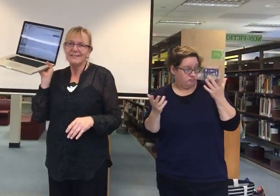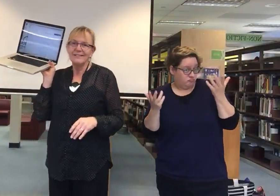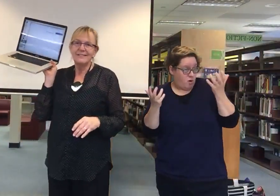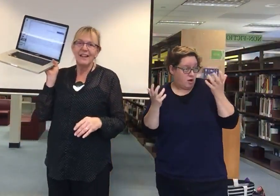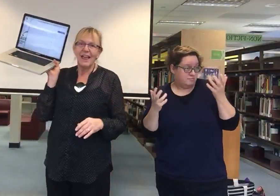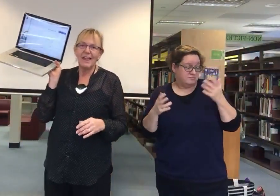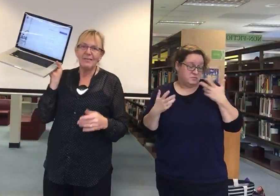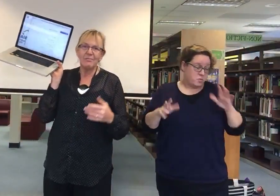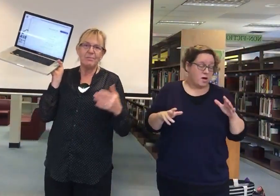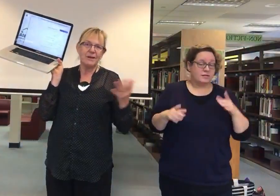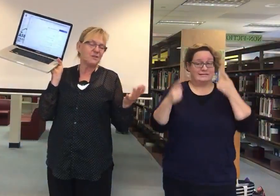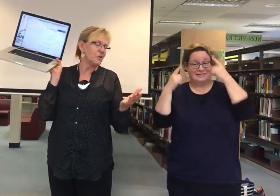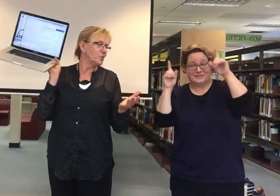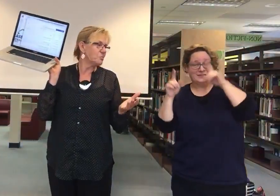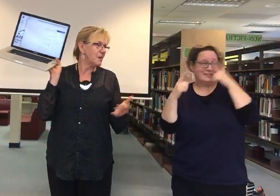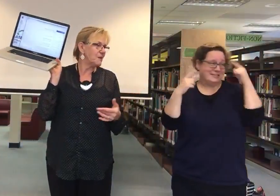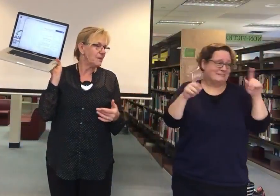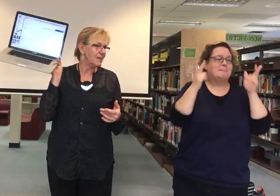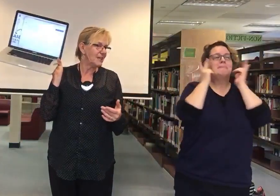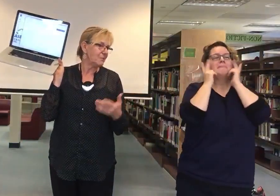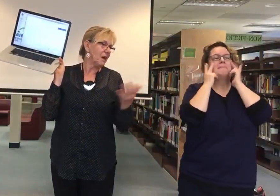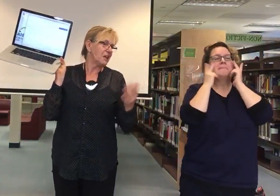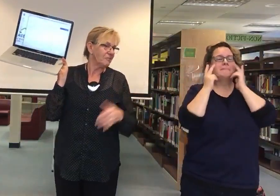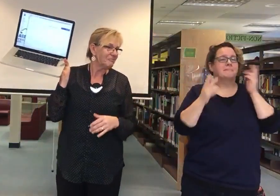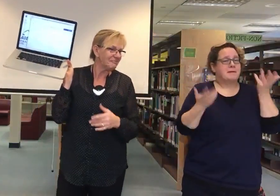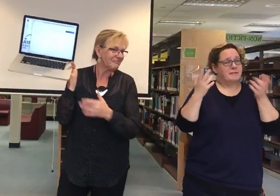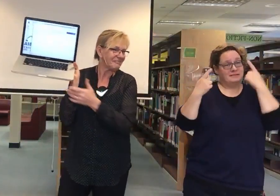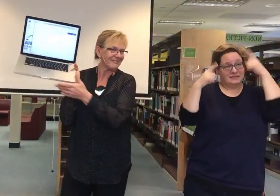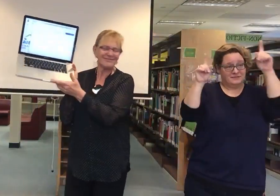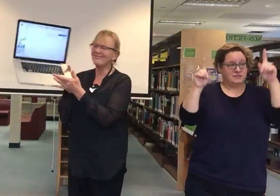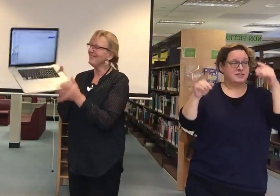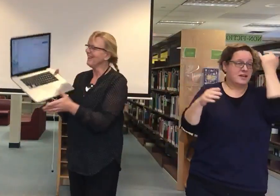not. But who knows, maybe it might.